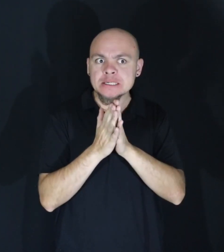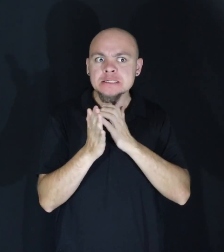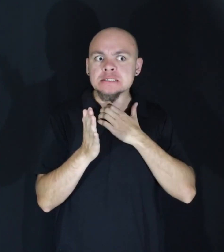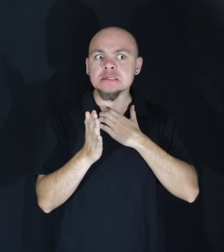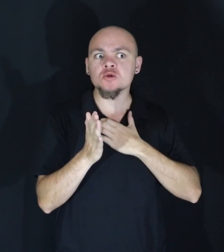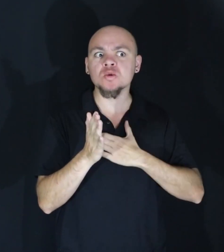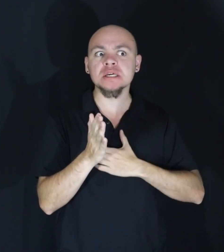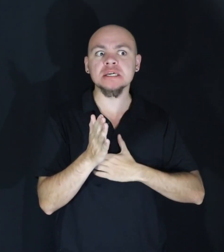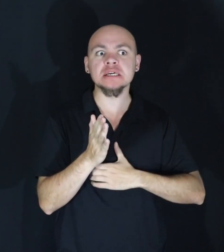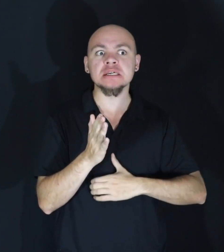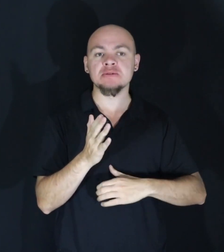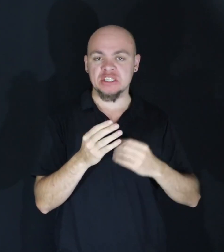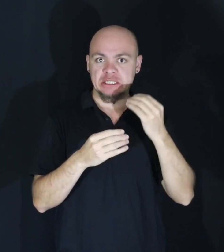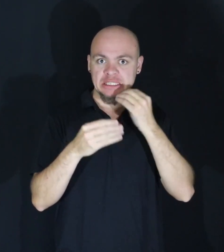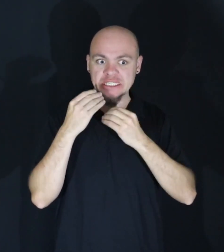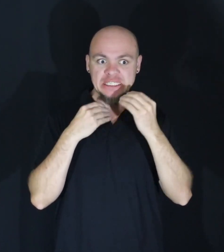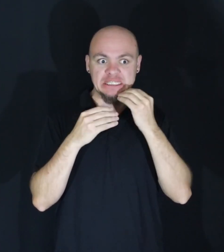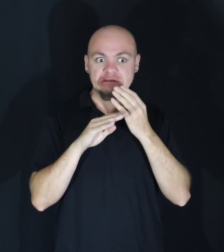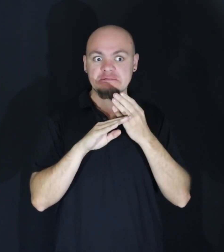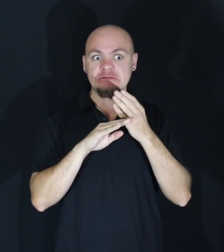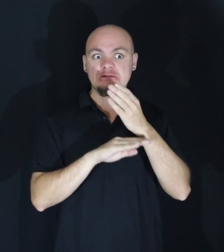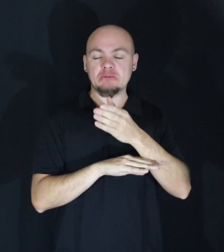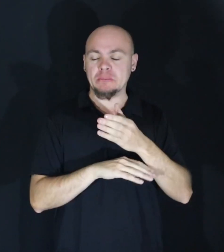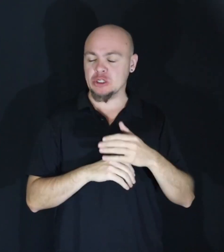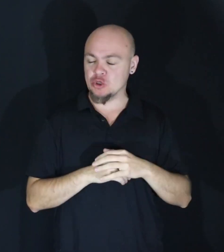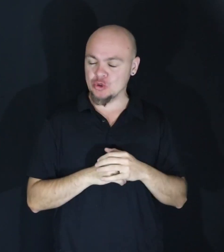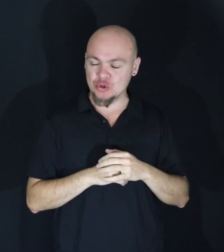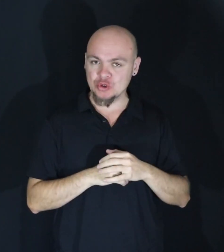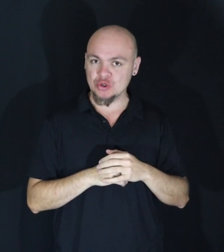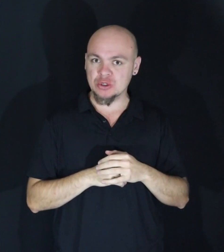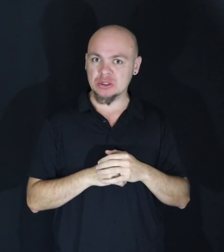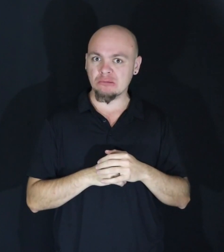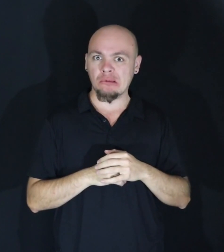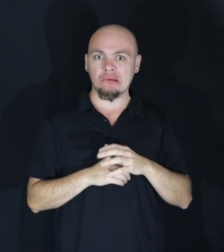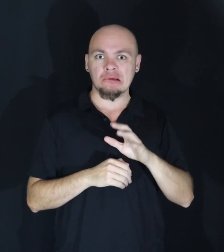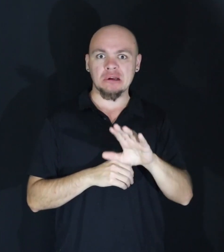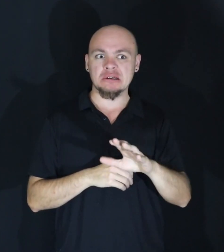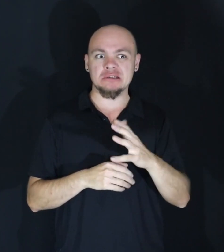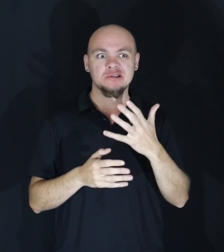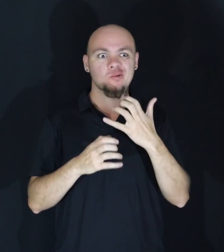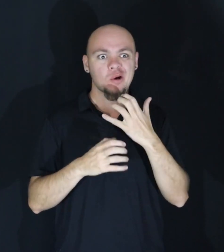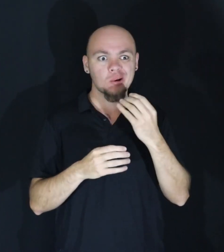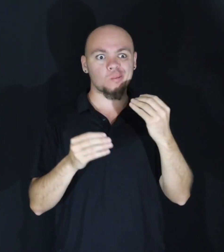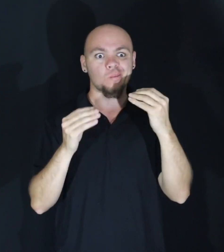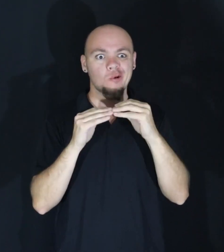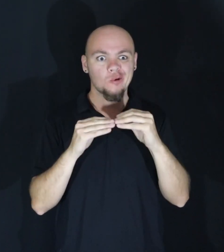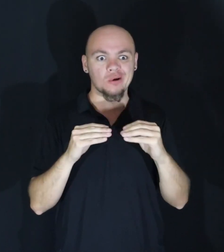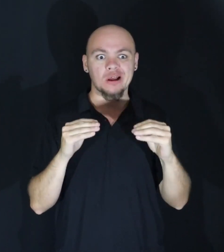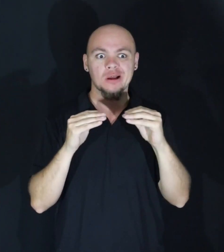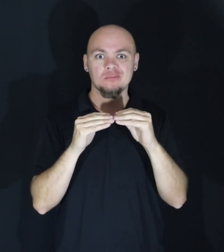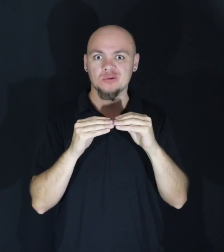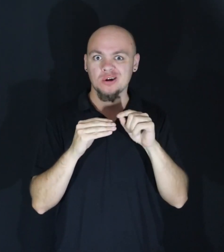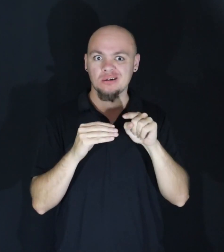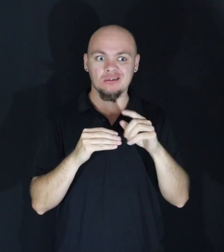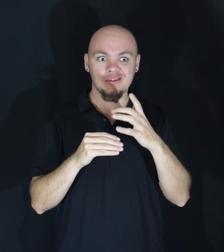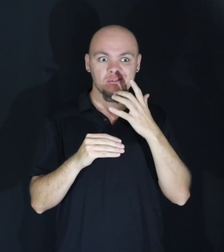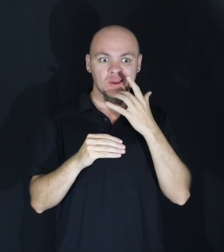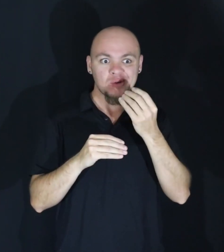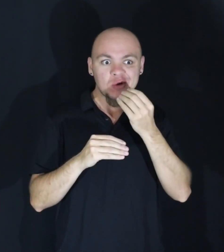make you mindlessly overeat? Do you ever feel that you just want more and more and more of your packaged